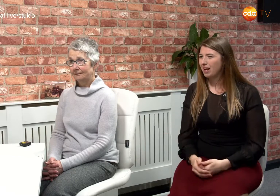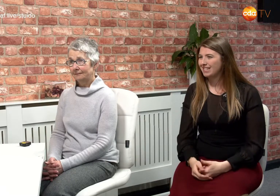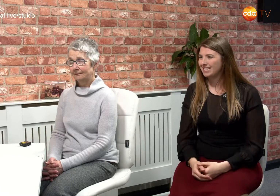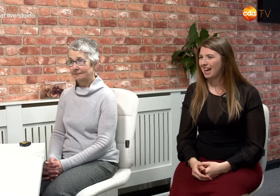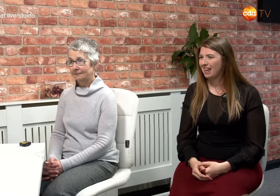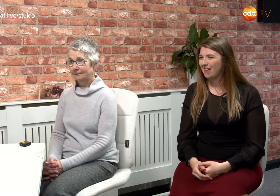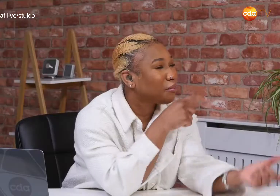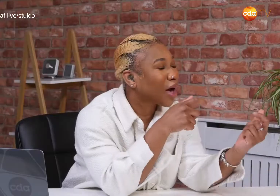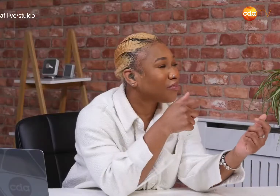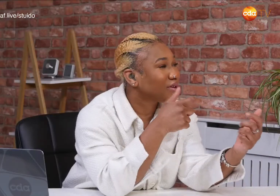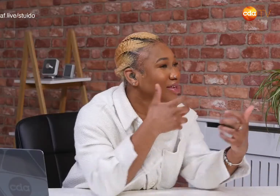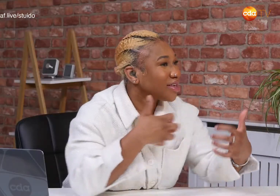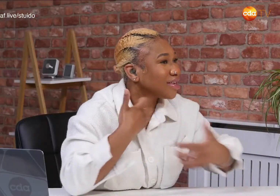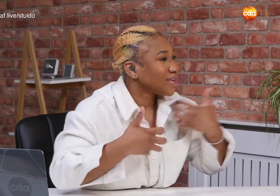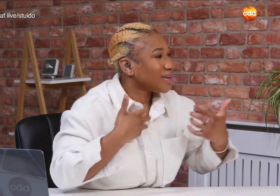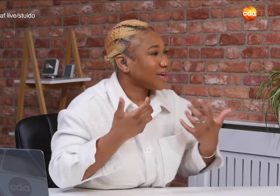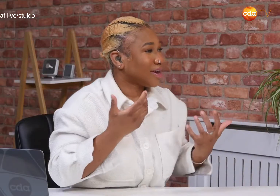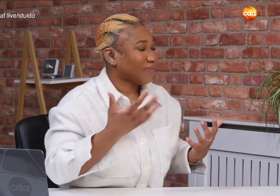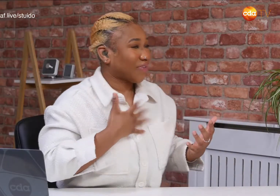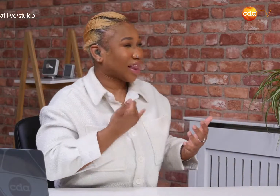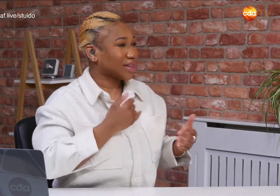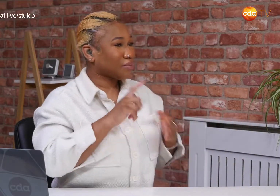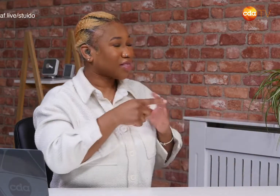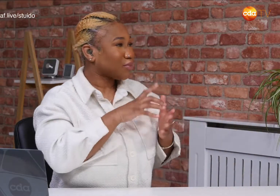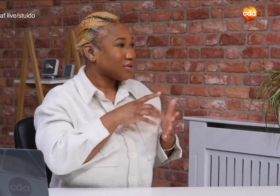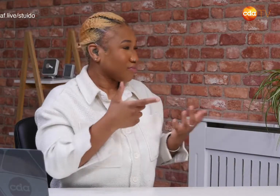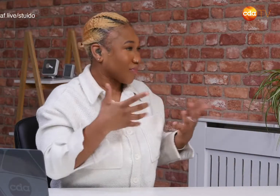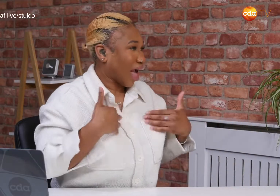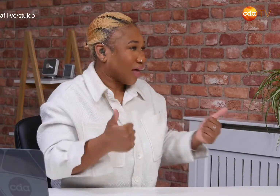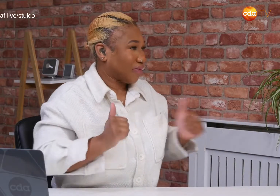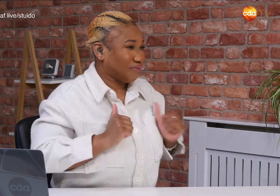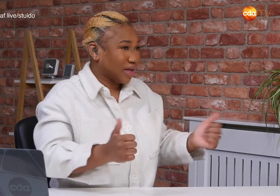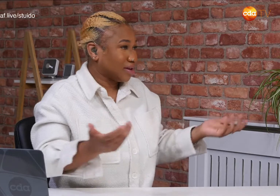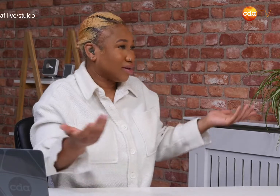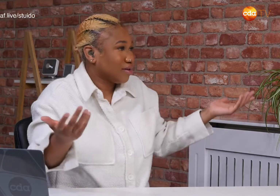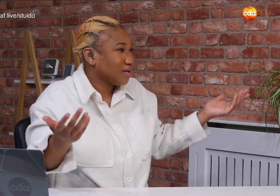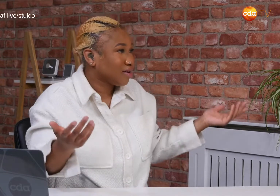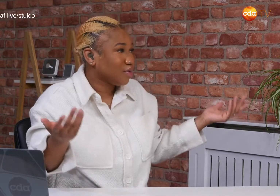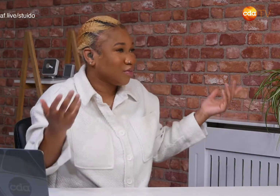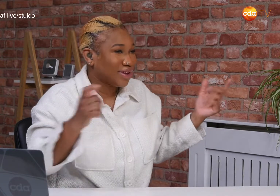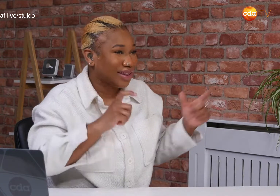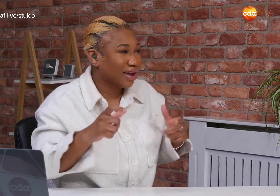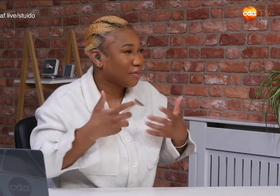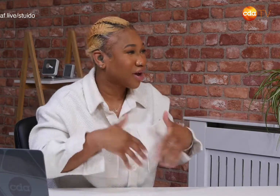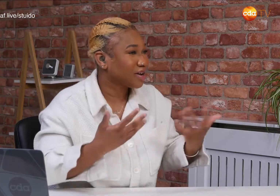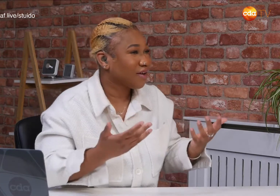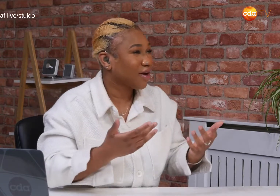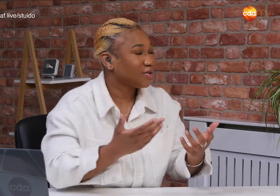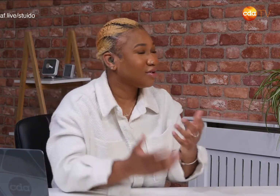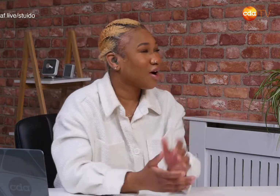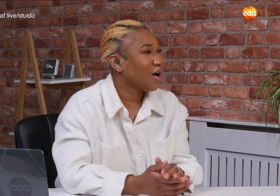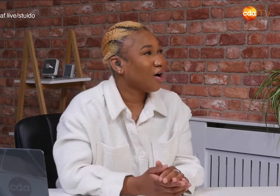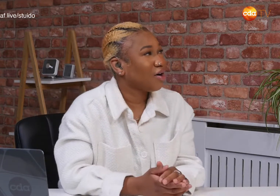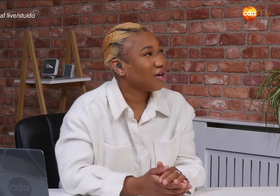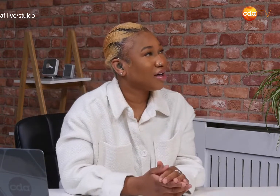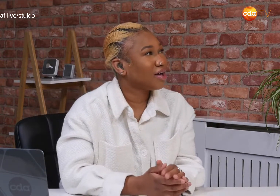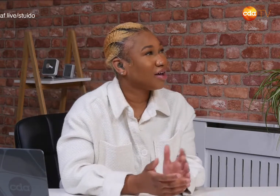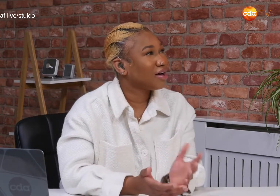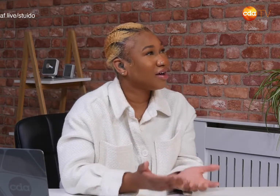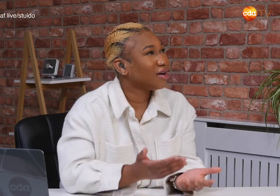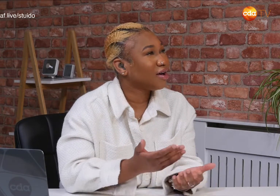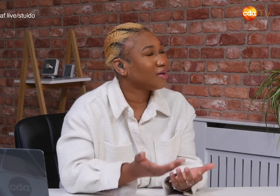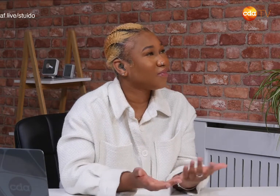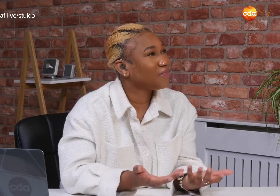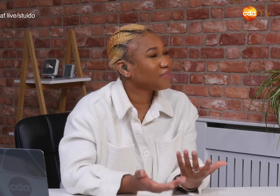Yeah, so why is that? That's what I think people must feel frustrated, or they must feel kind of guilty, like if they've lived a fit and healthy